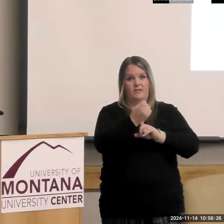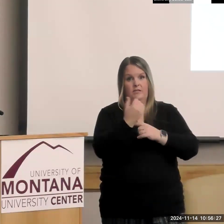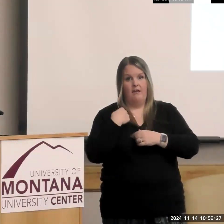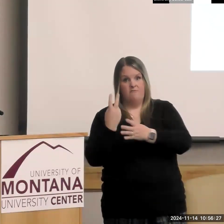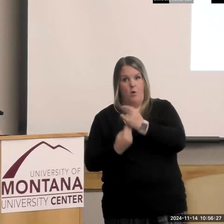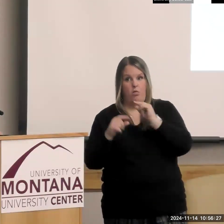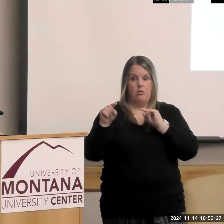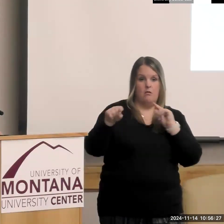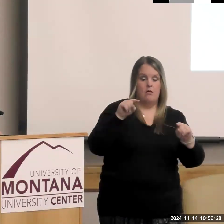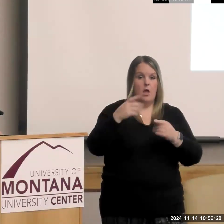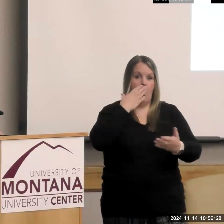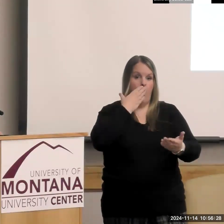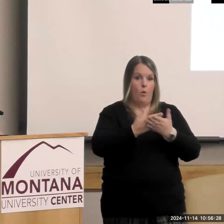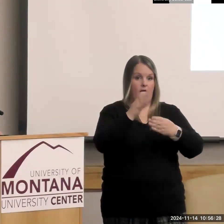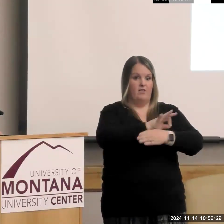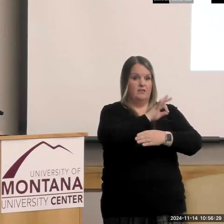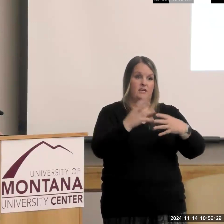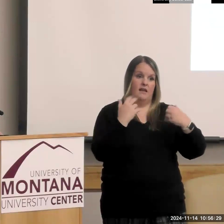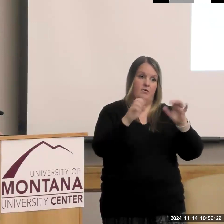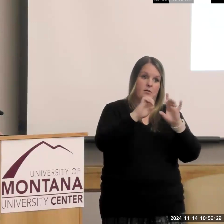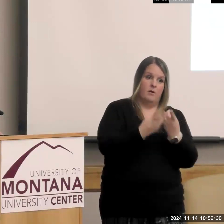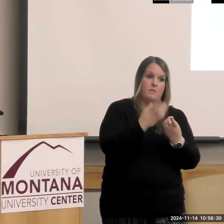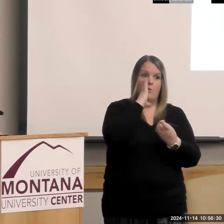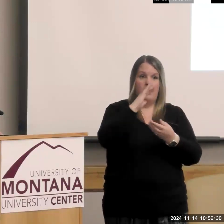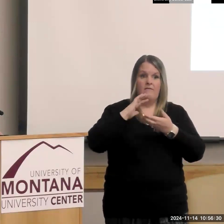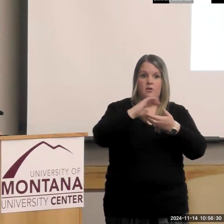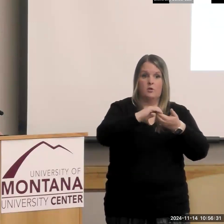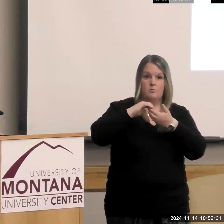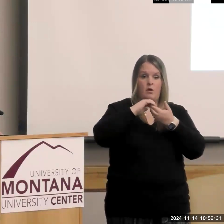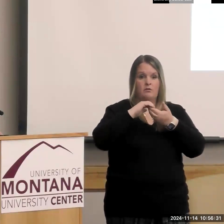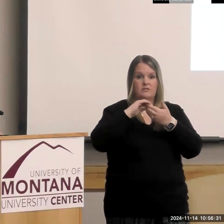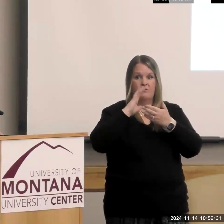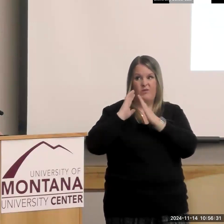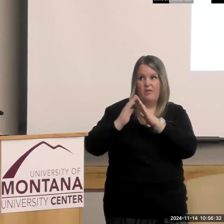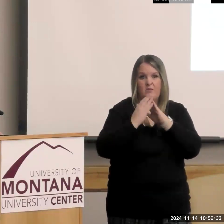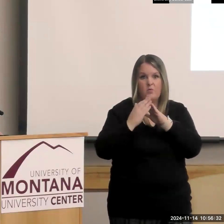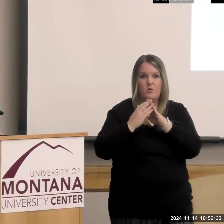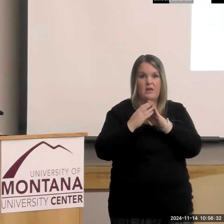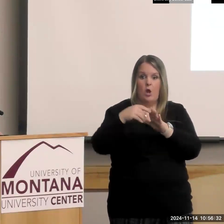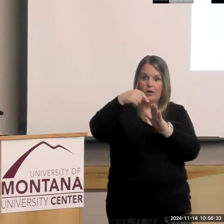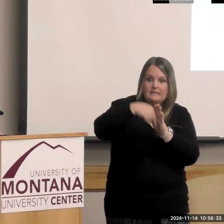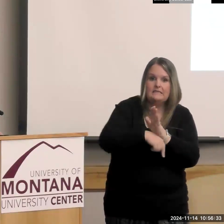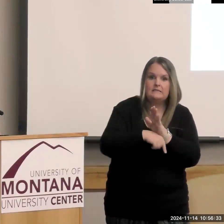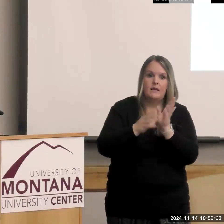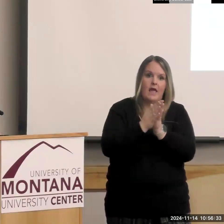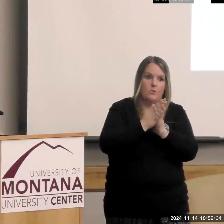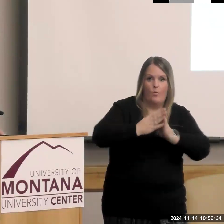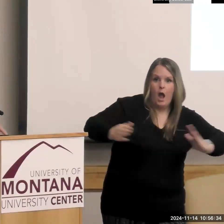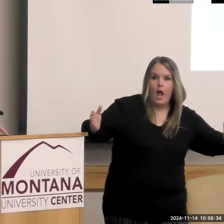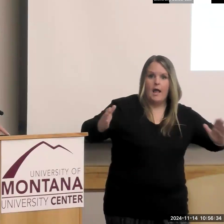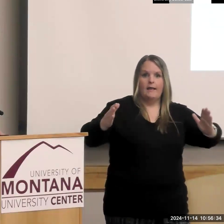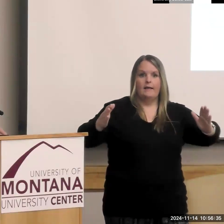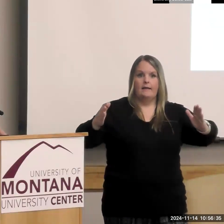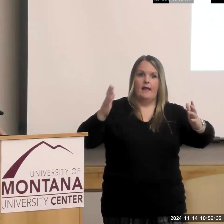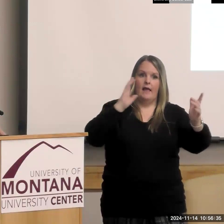mean, a well-functioning health department is going to have community partnerships that are deep, wide, and novel, right?